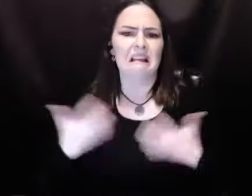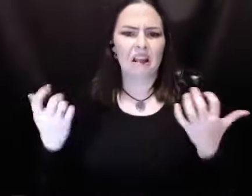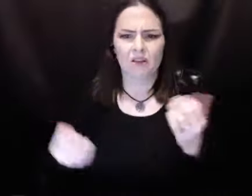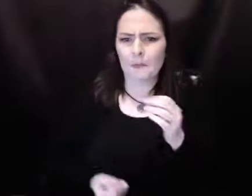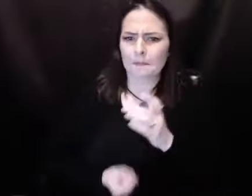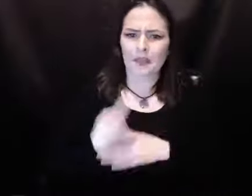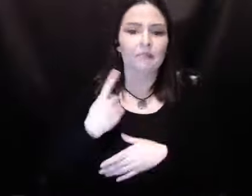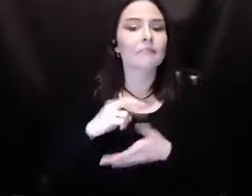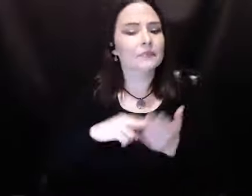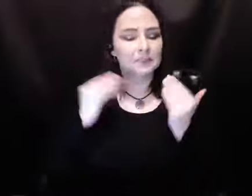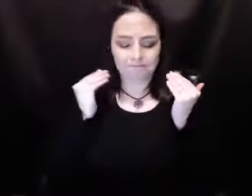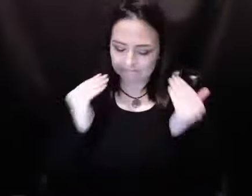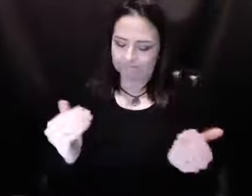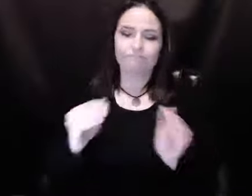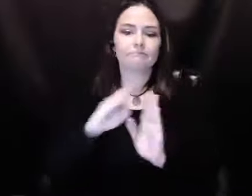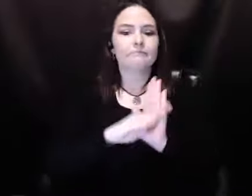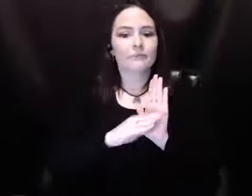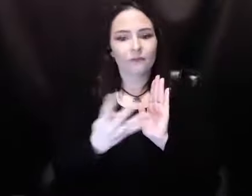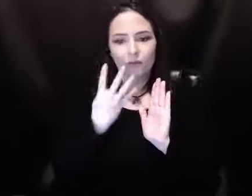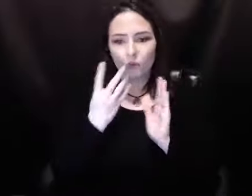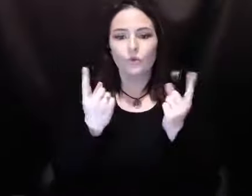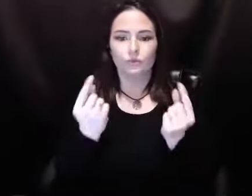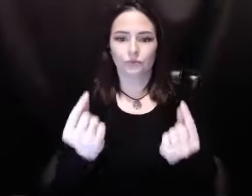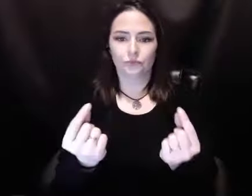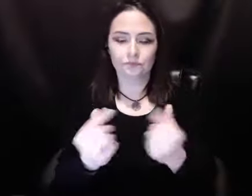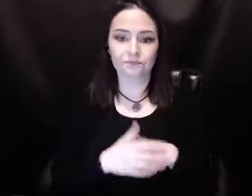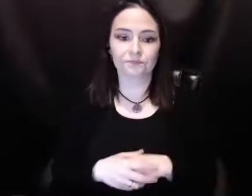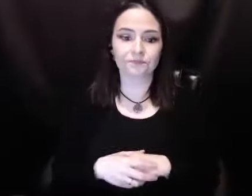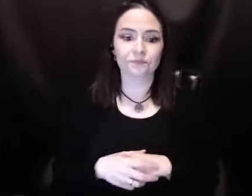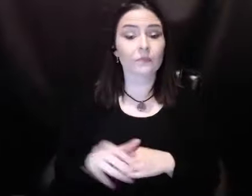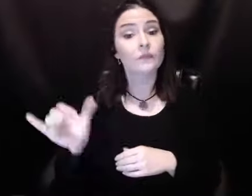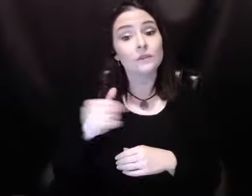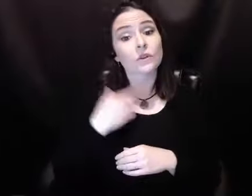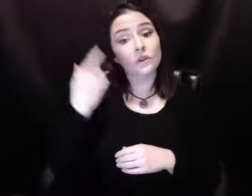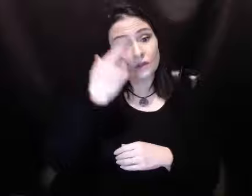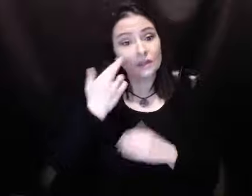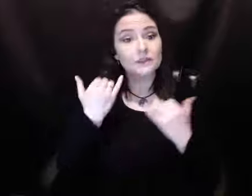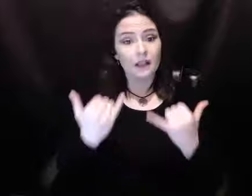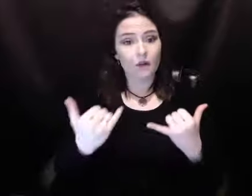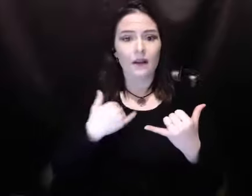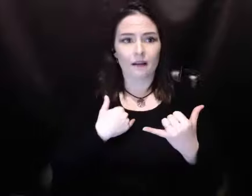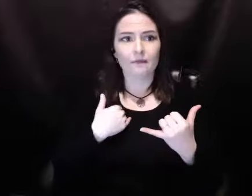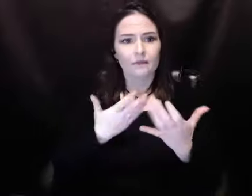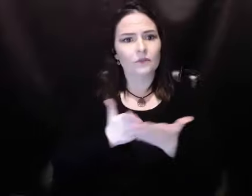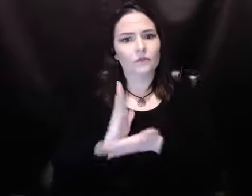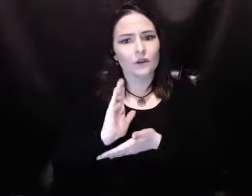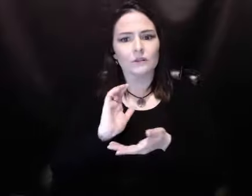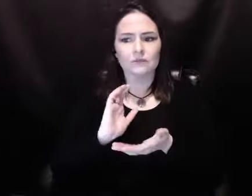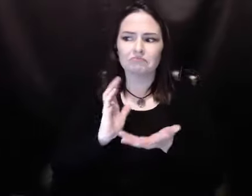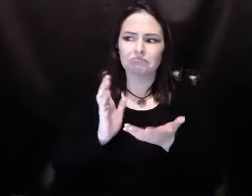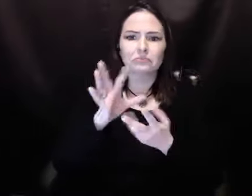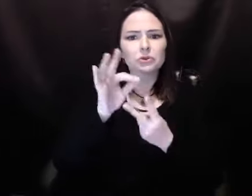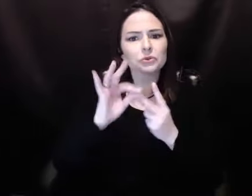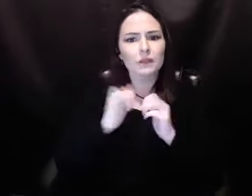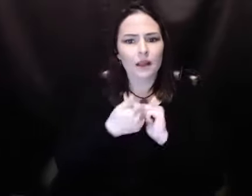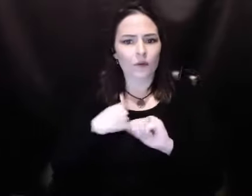my sponsor, and myself, and then become entirely ready to let go and let God. When there's an internal discomfort,